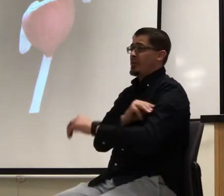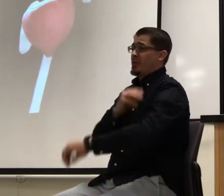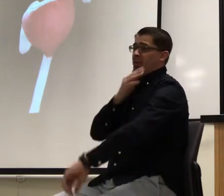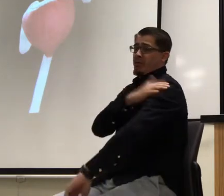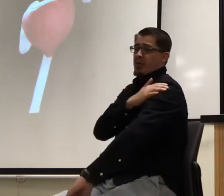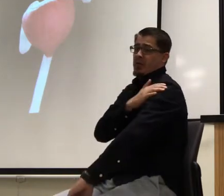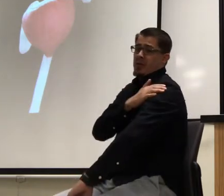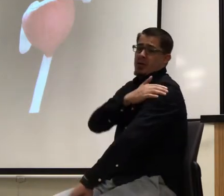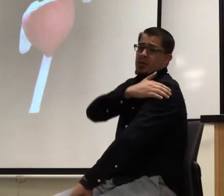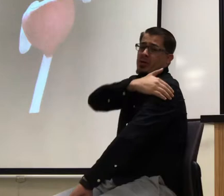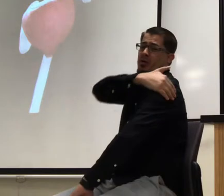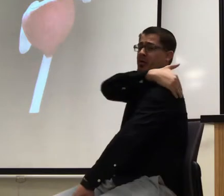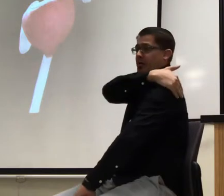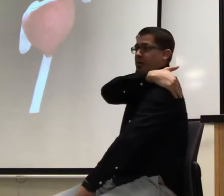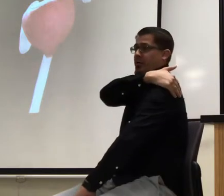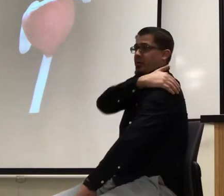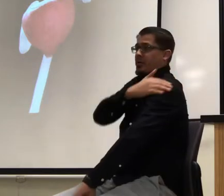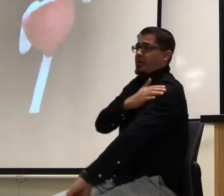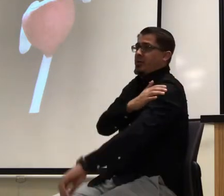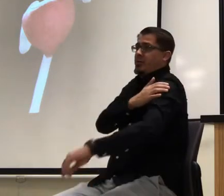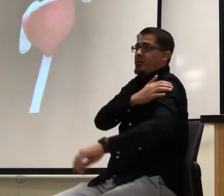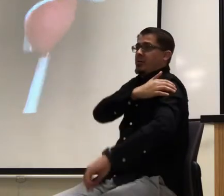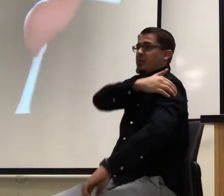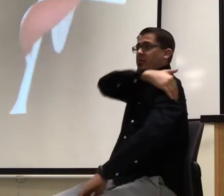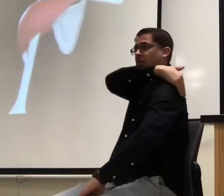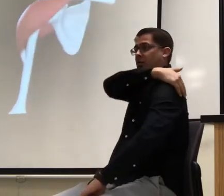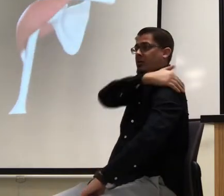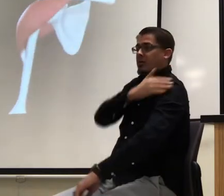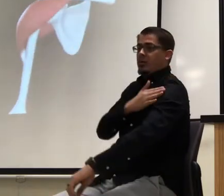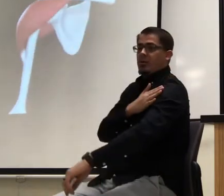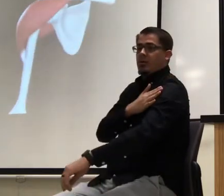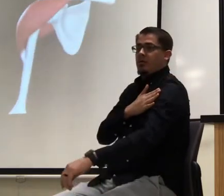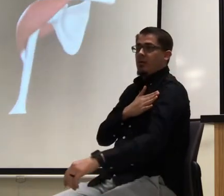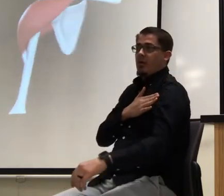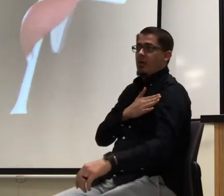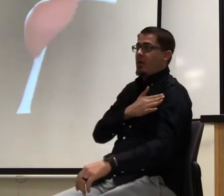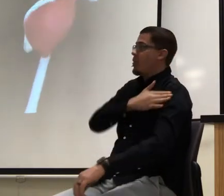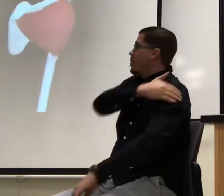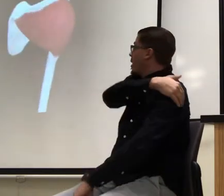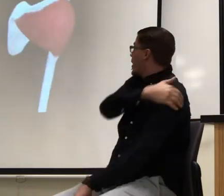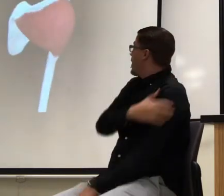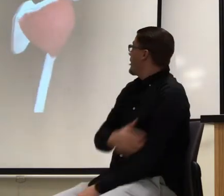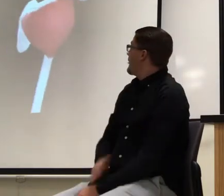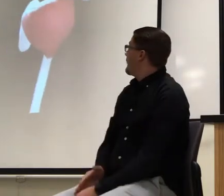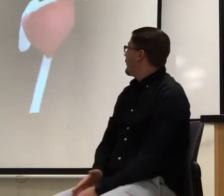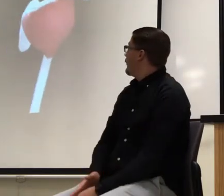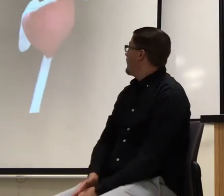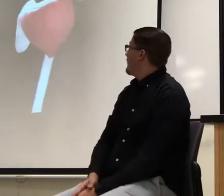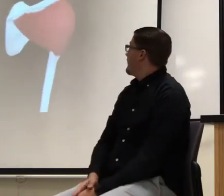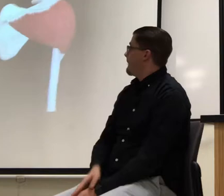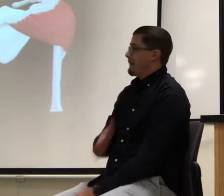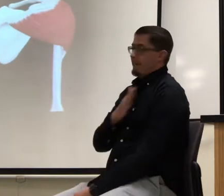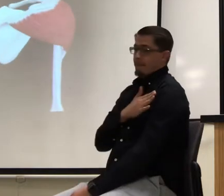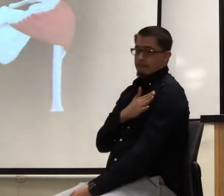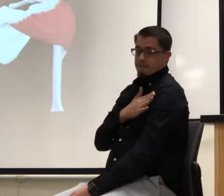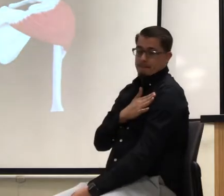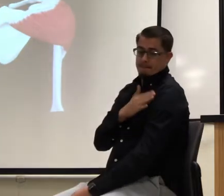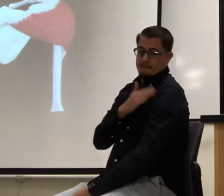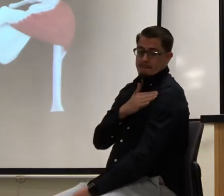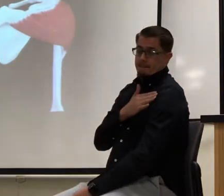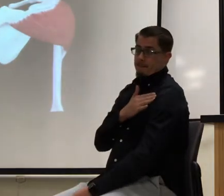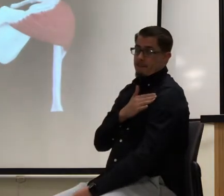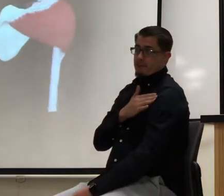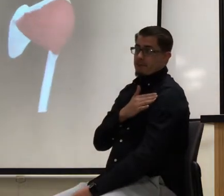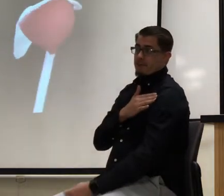front all the way to the back. Here's front, here's lateral, here's